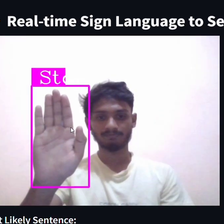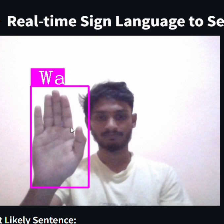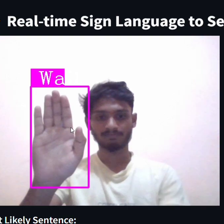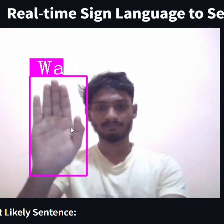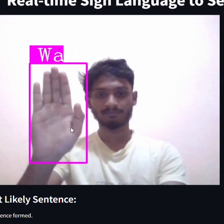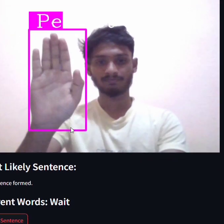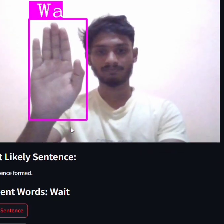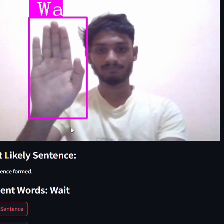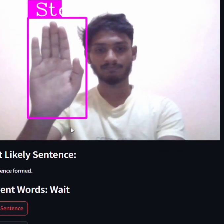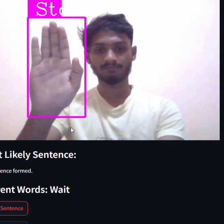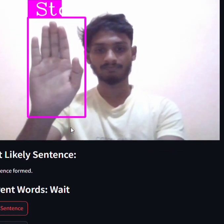a